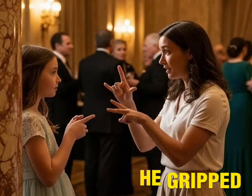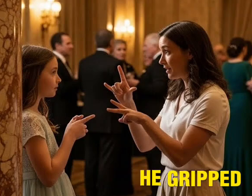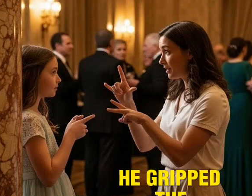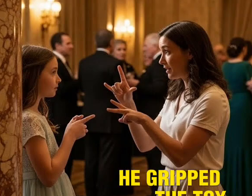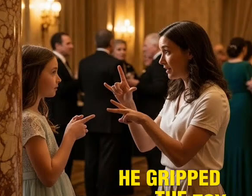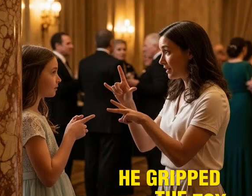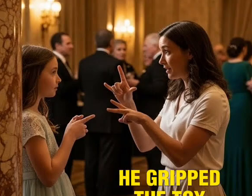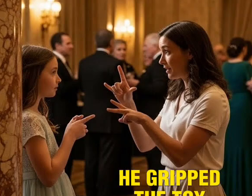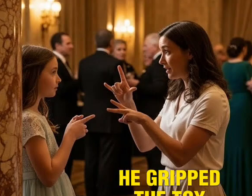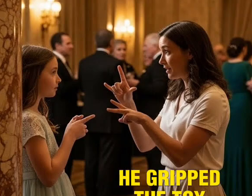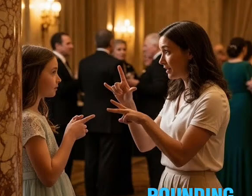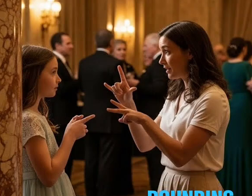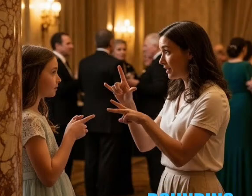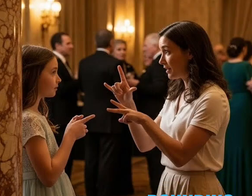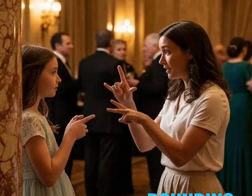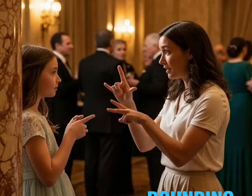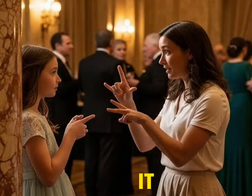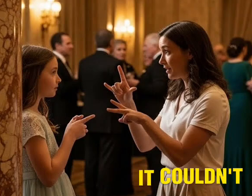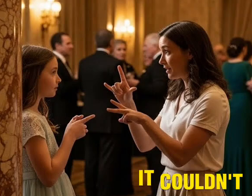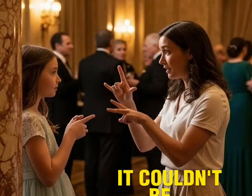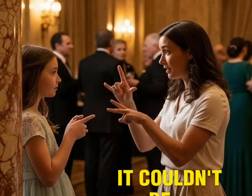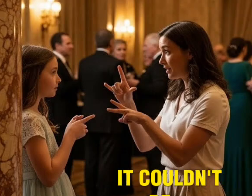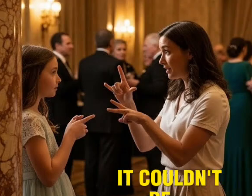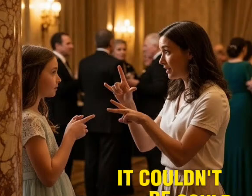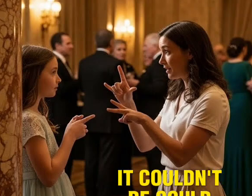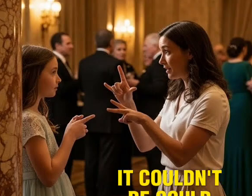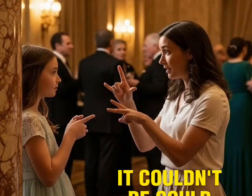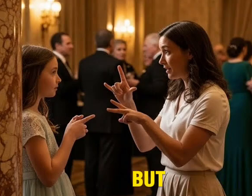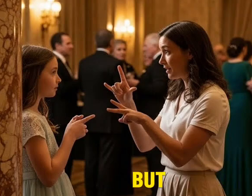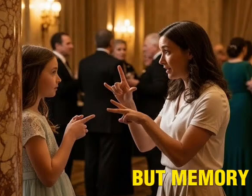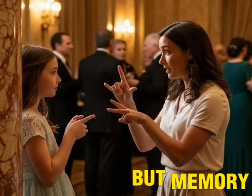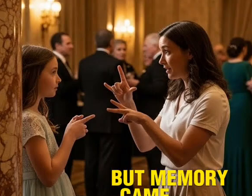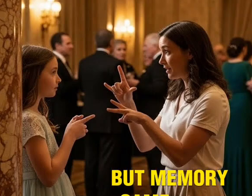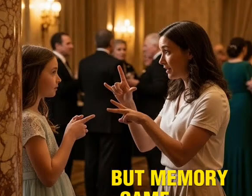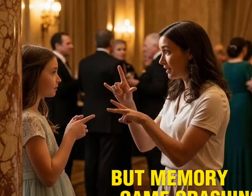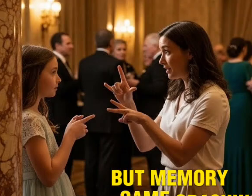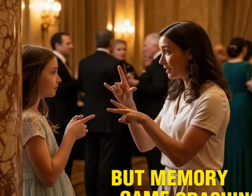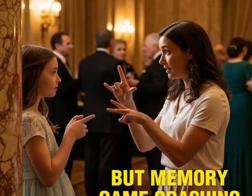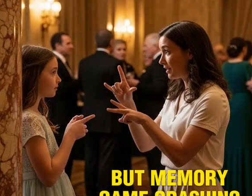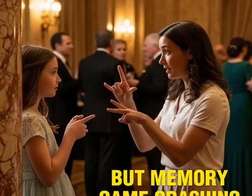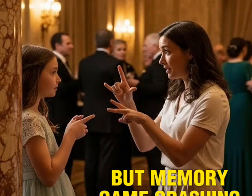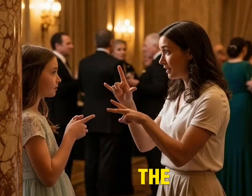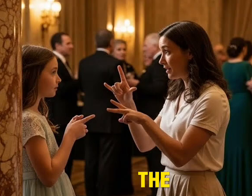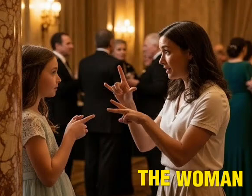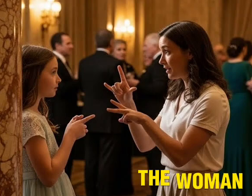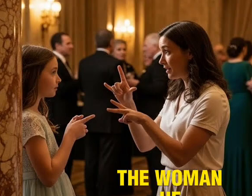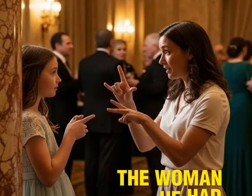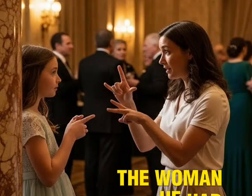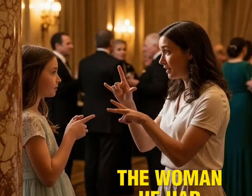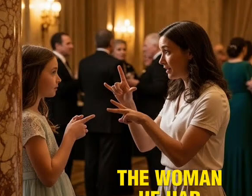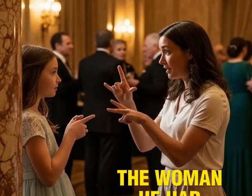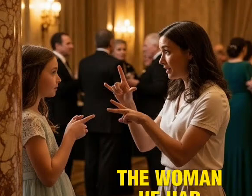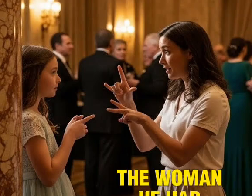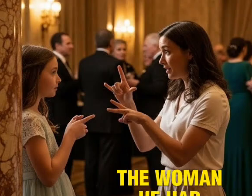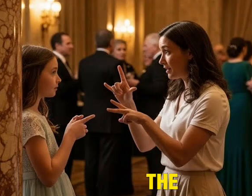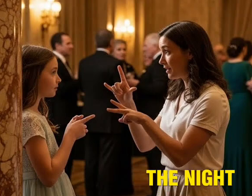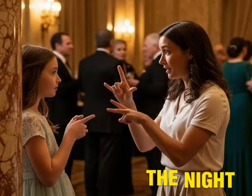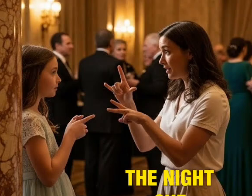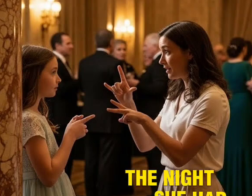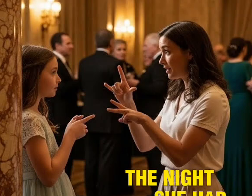the toy, his pulse pounding. It couldn't be. Could it? But memory came crashing back. The woman he had once loved, the night she had told